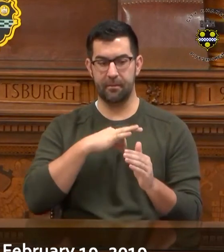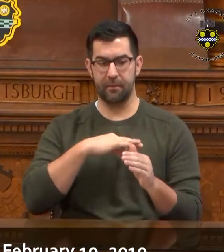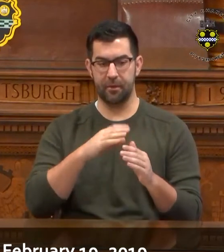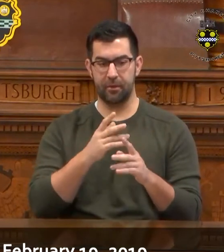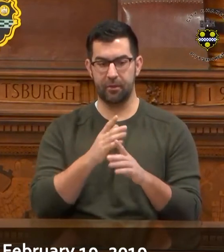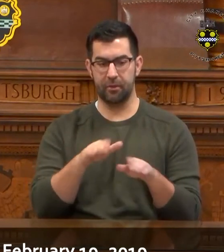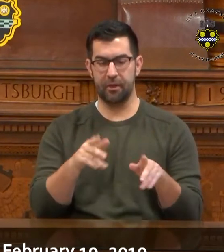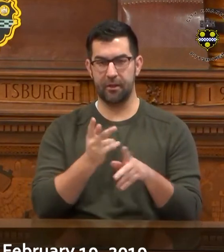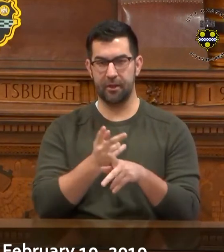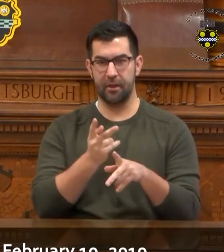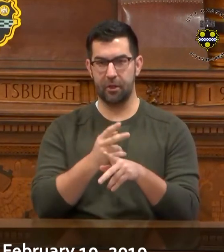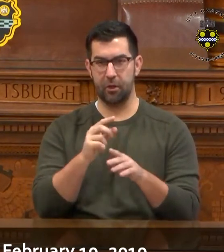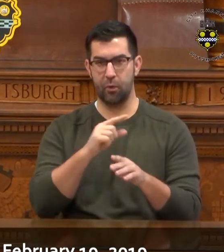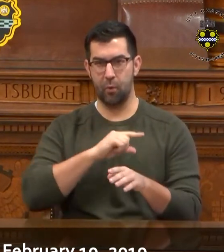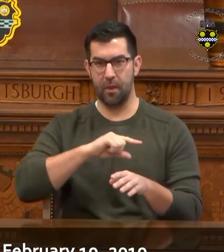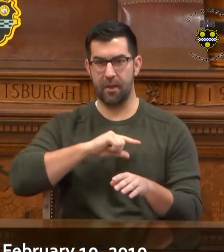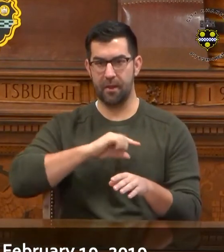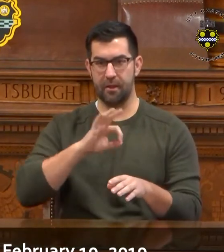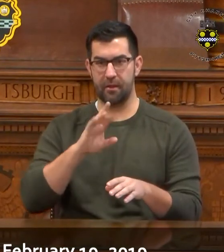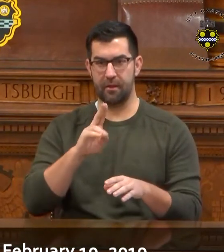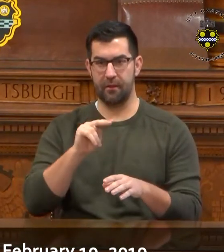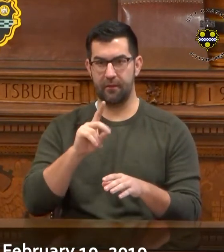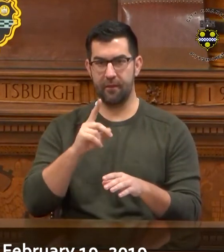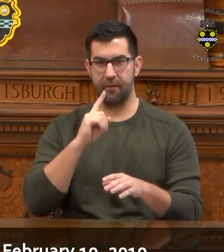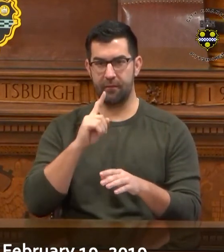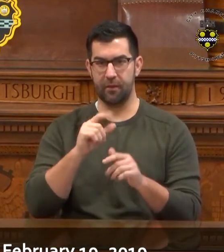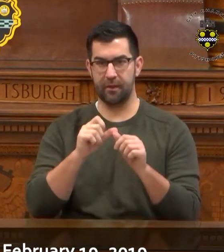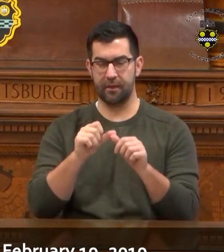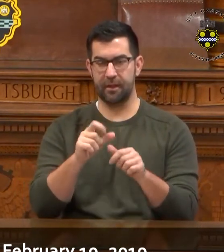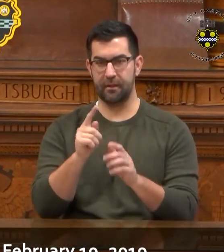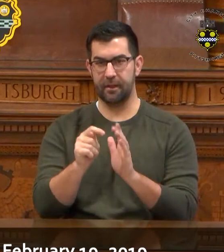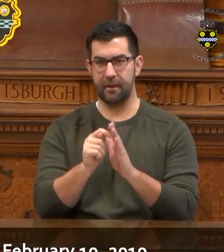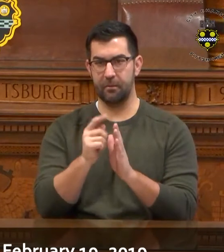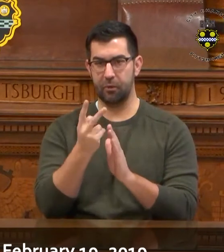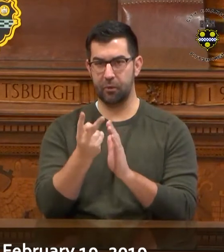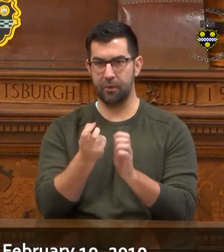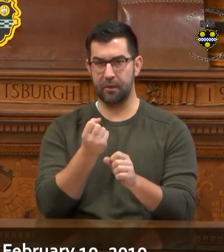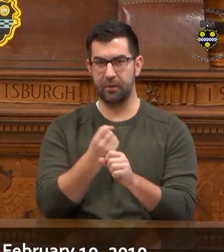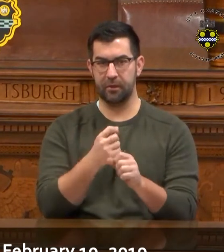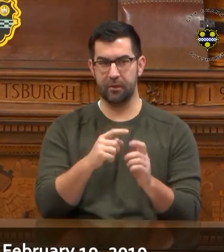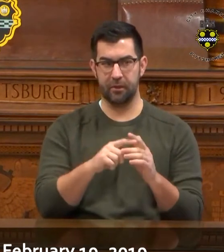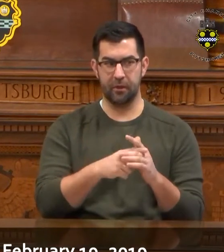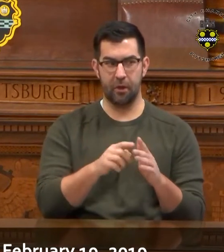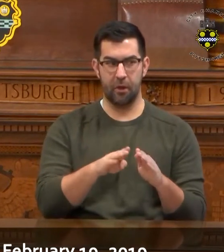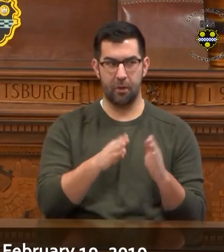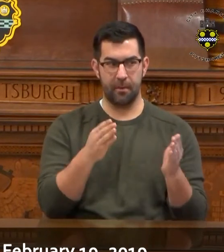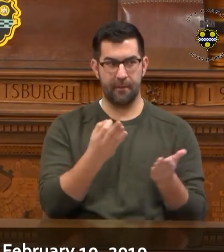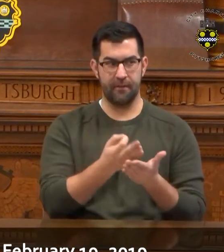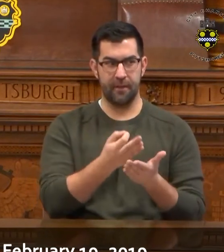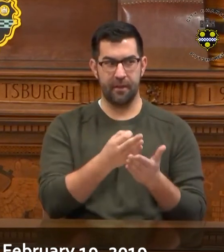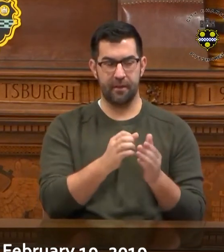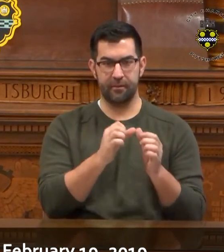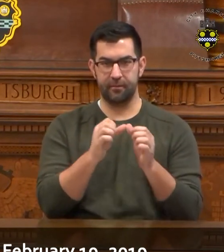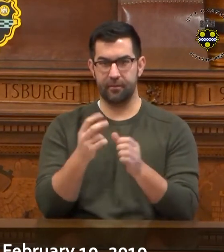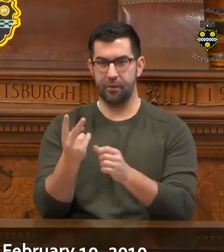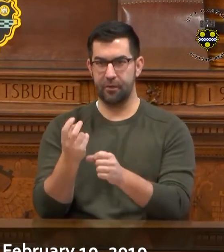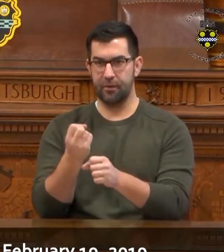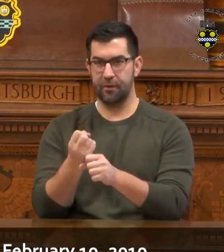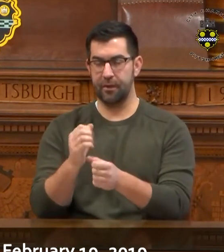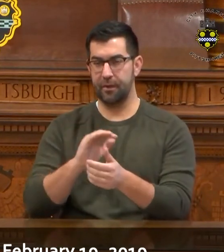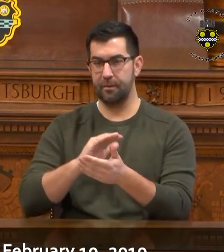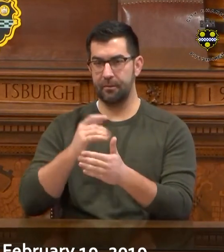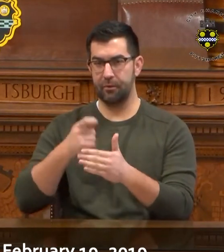Care Quality Fund for a period of 2 years from the opening of the fund in an amount not to